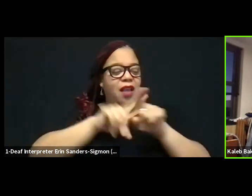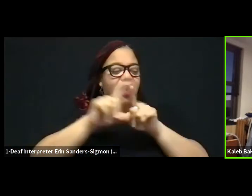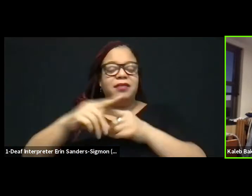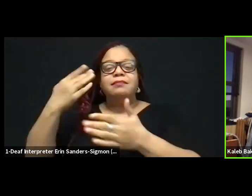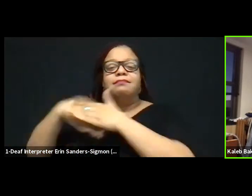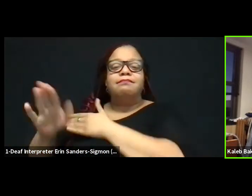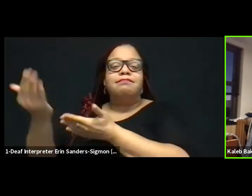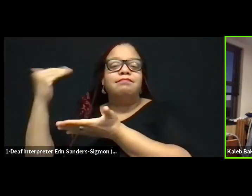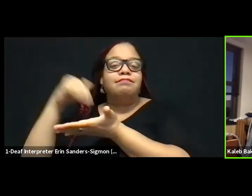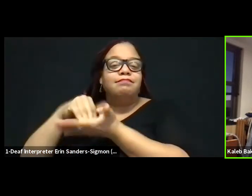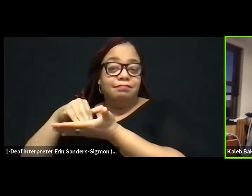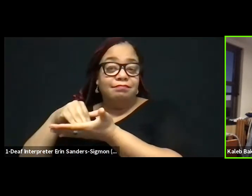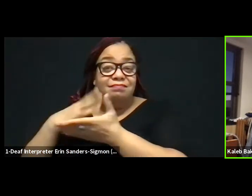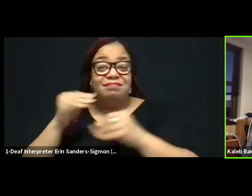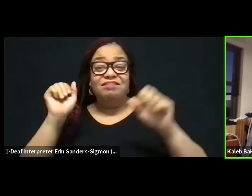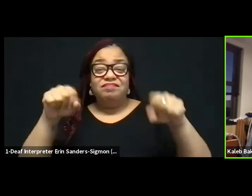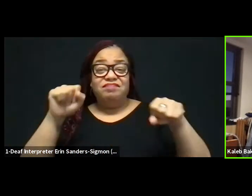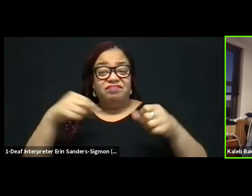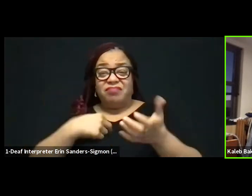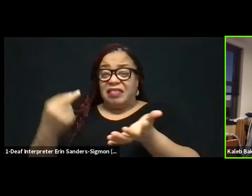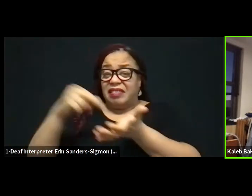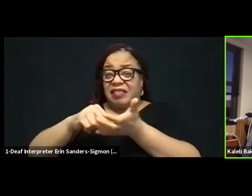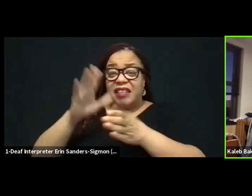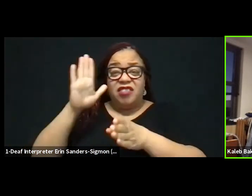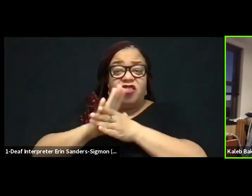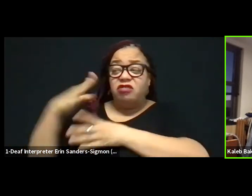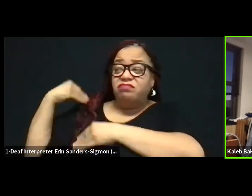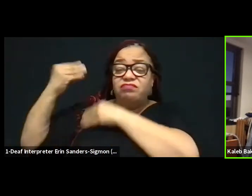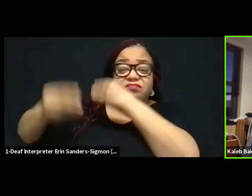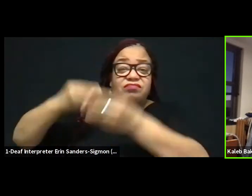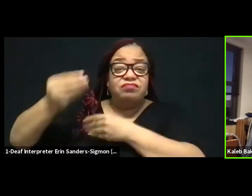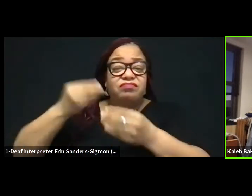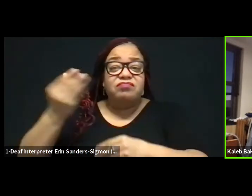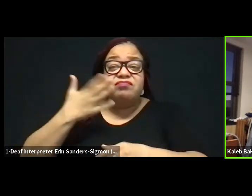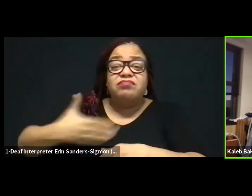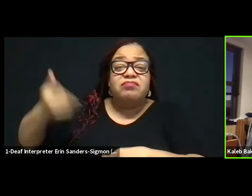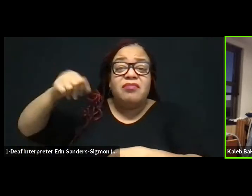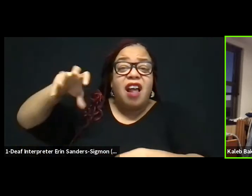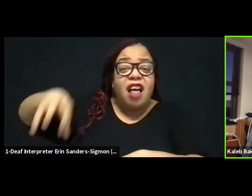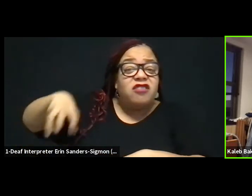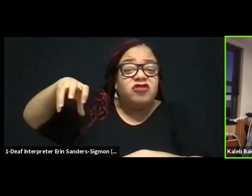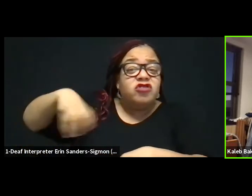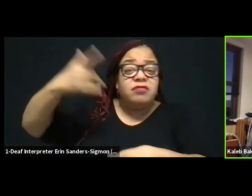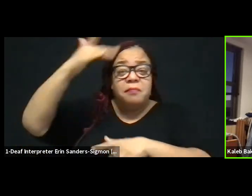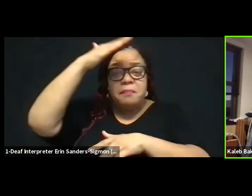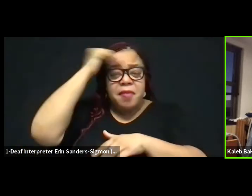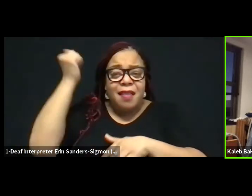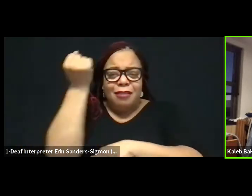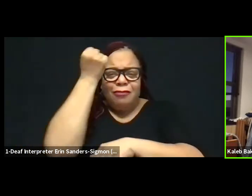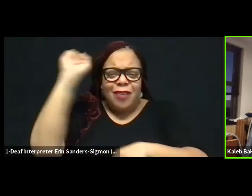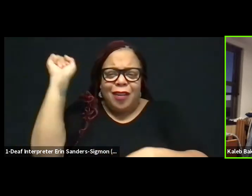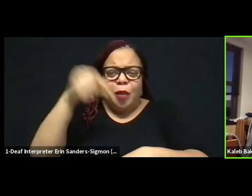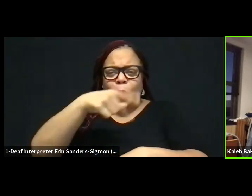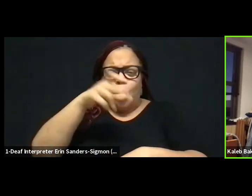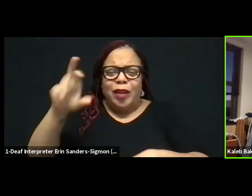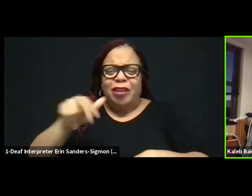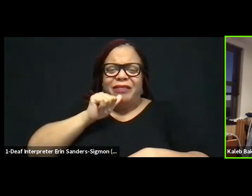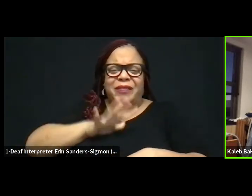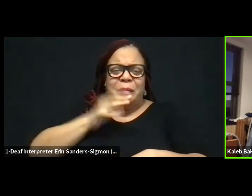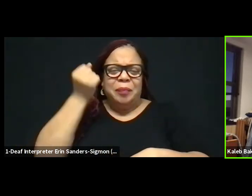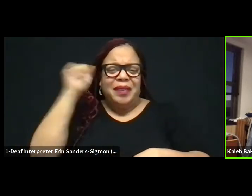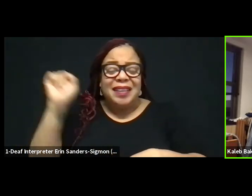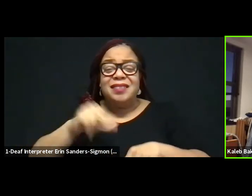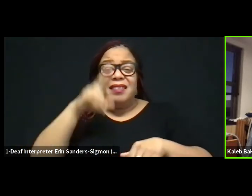undocumented folk, environmentalists, indigenous folk, educators, who have really not only poured into my